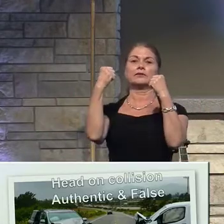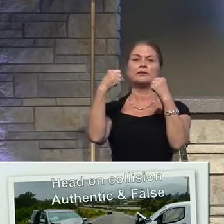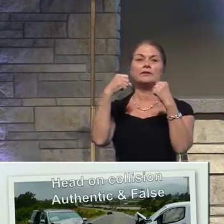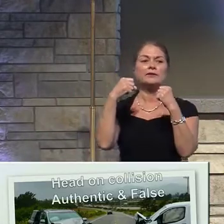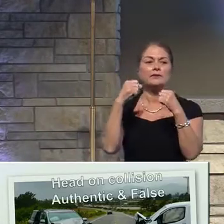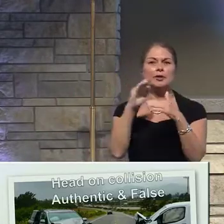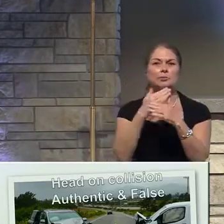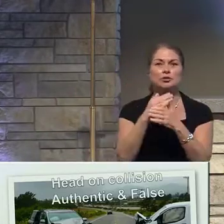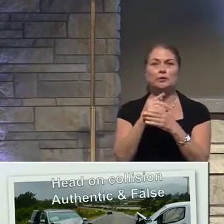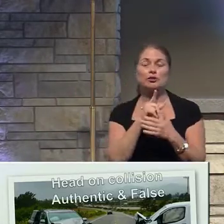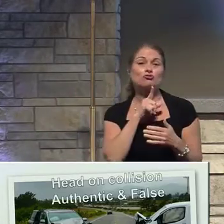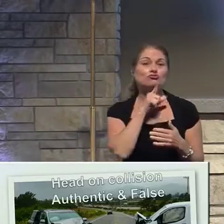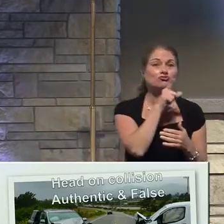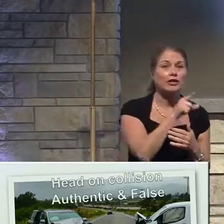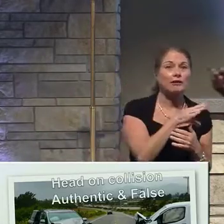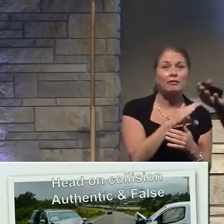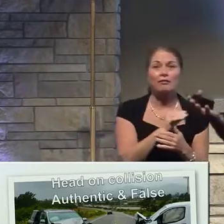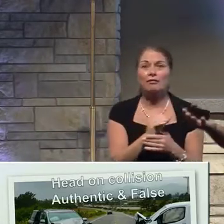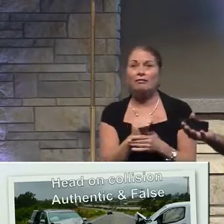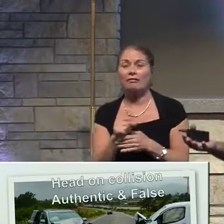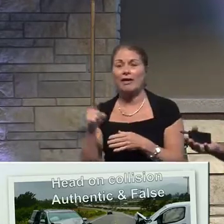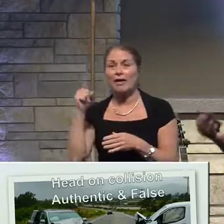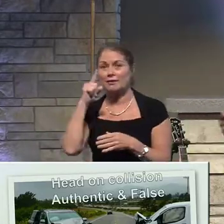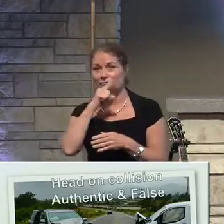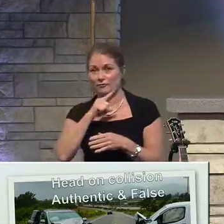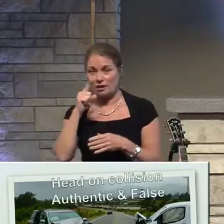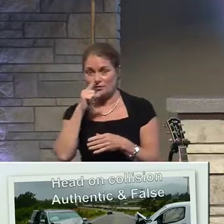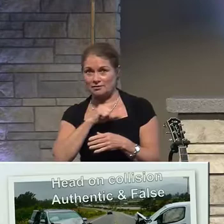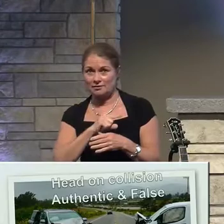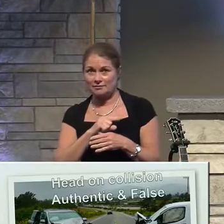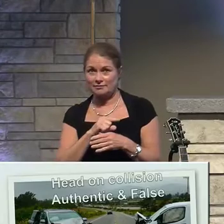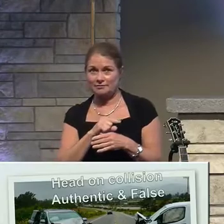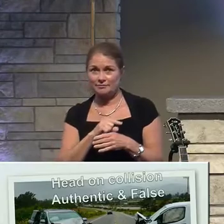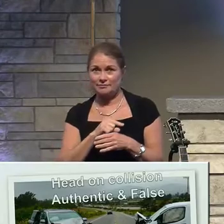between authenticity and that which is false.